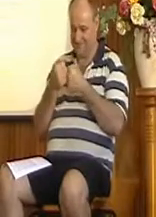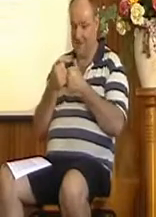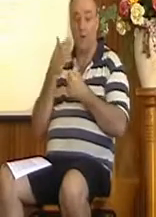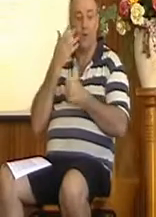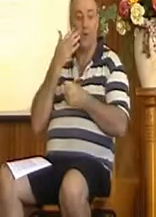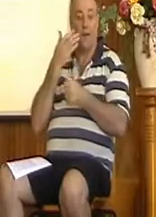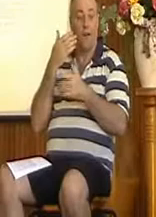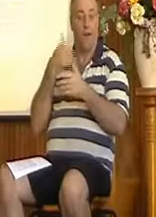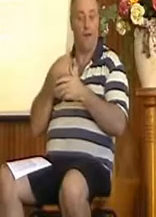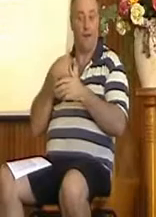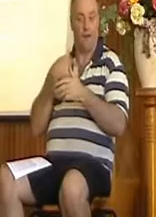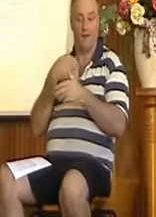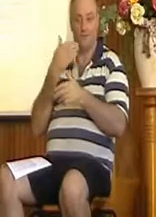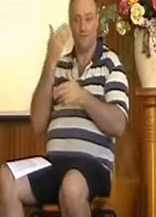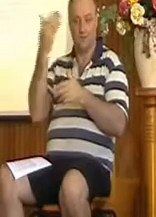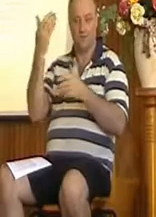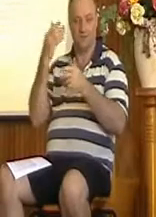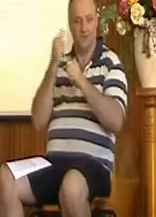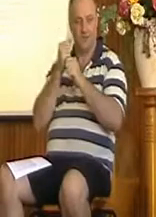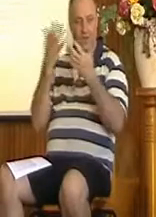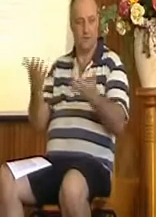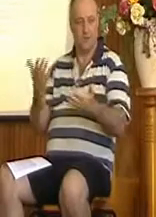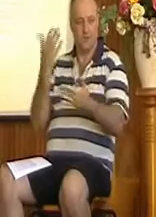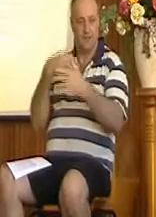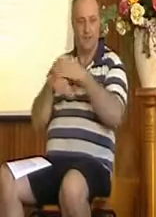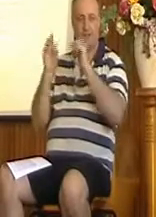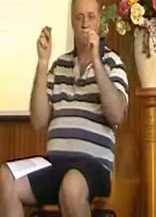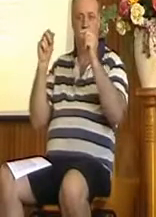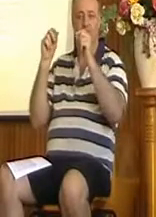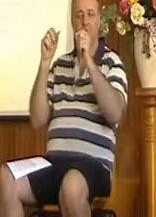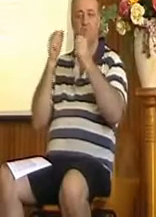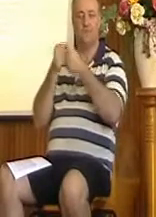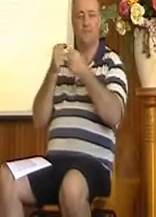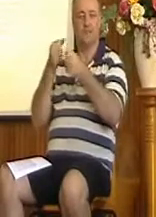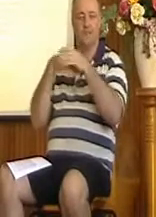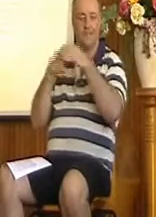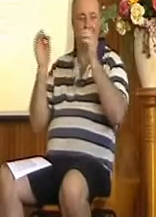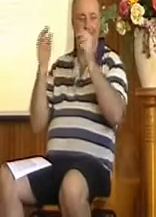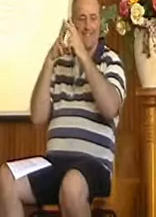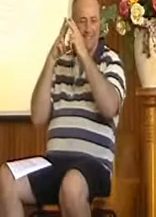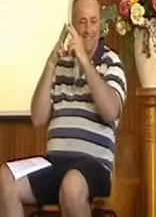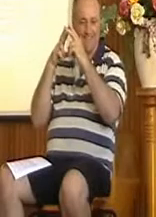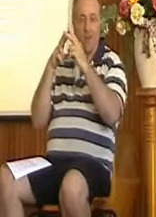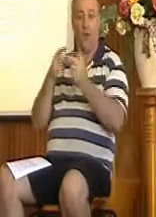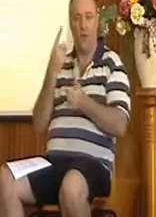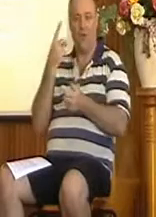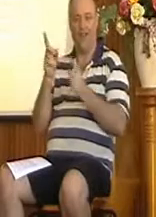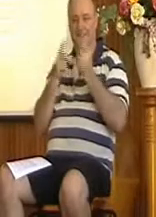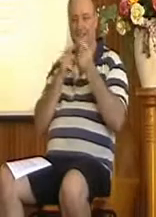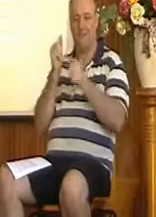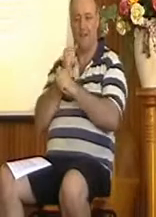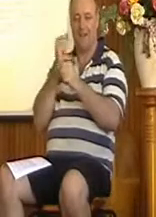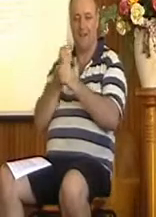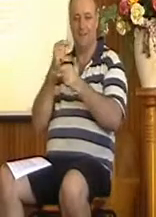one thing that made me happy on Sunday mornings was getting out again.